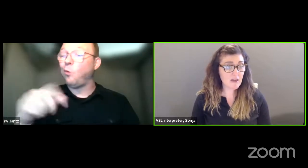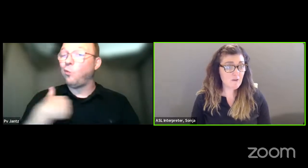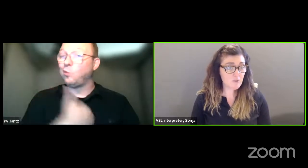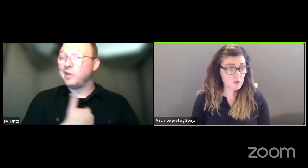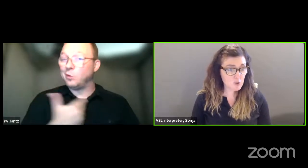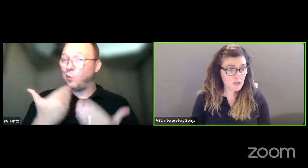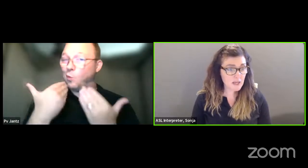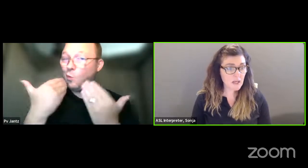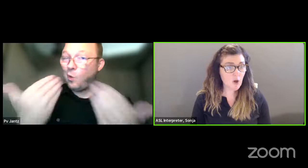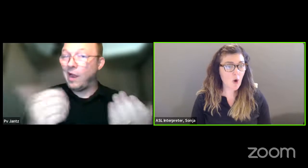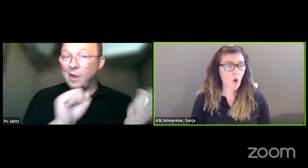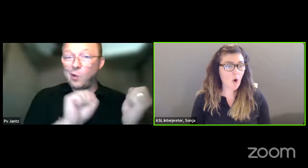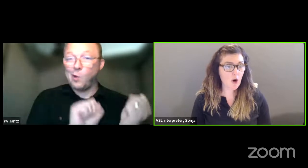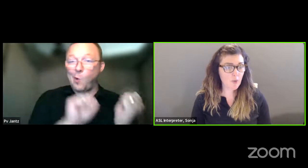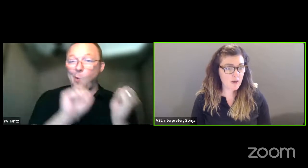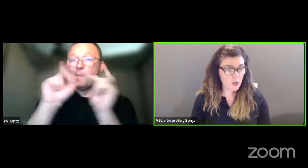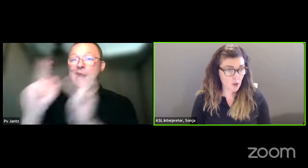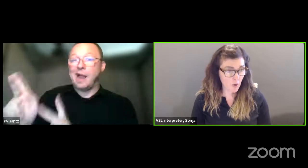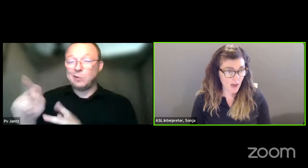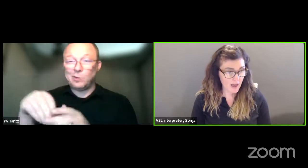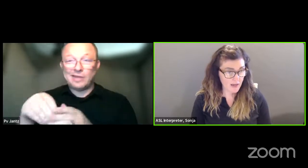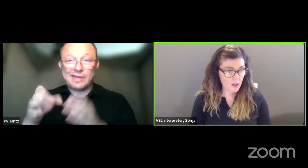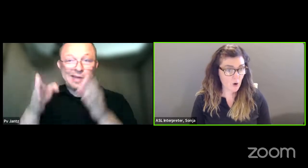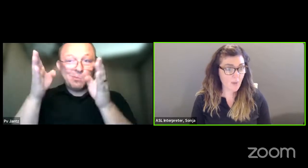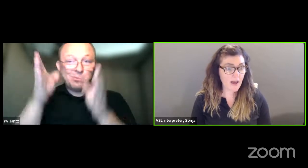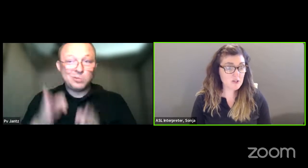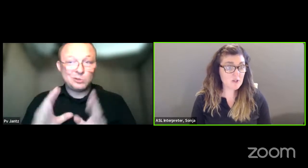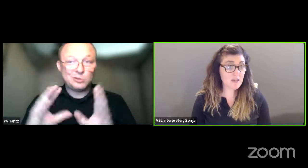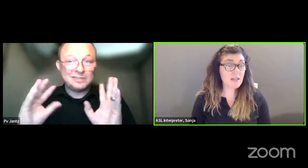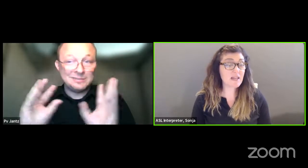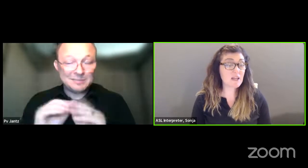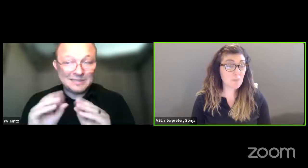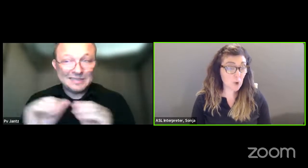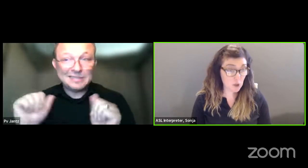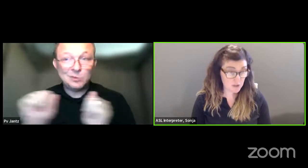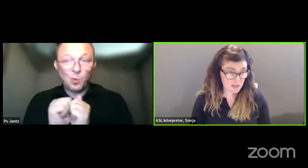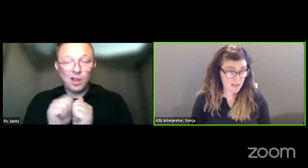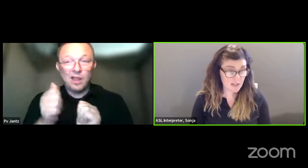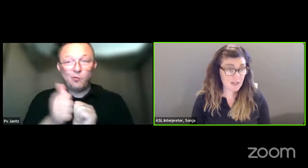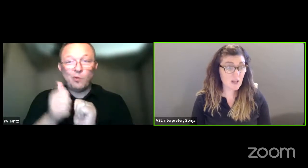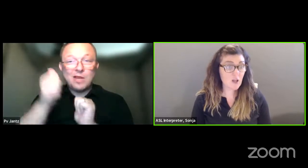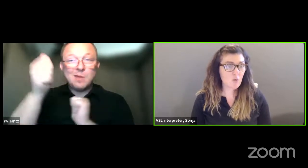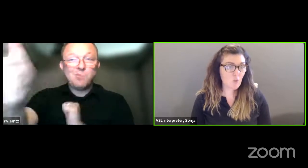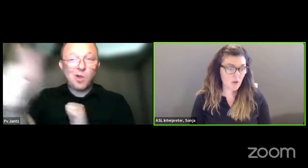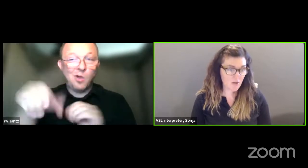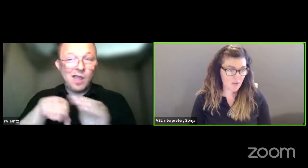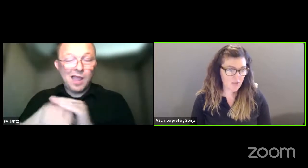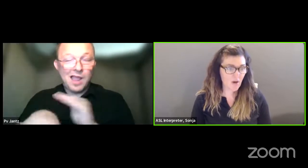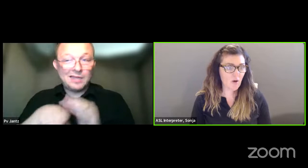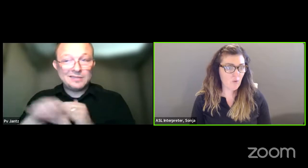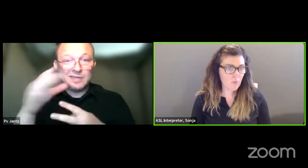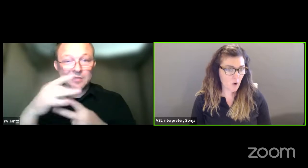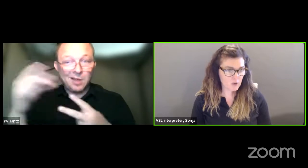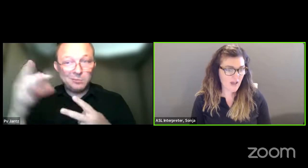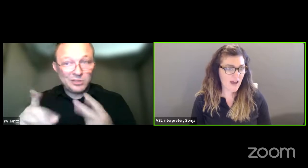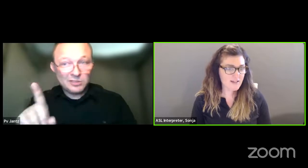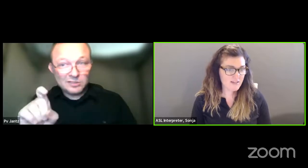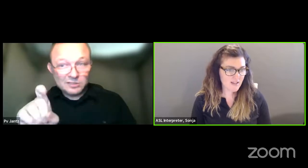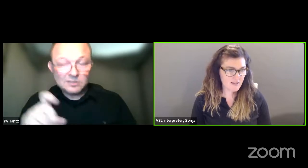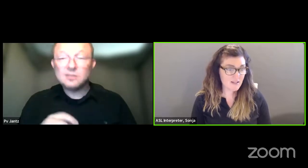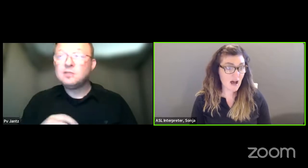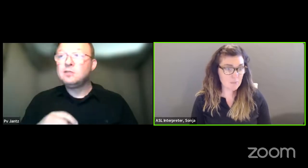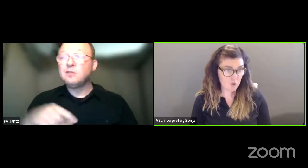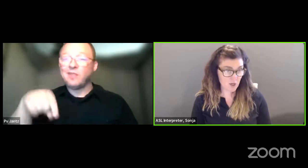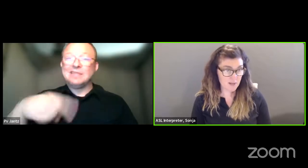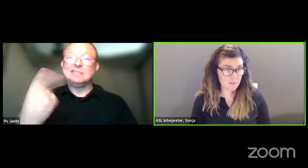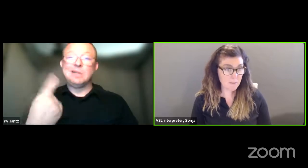meeting virtually, or are we going to go ahead and go back to meeting in person with a remote